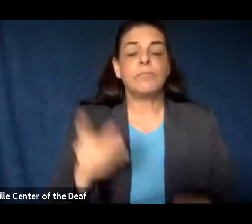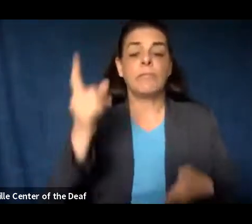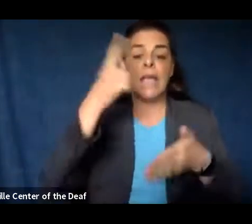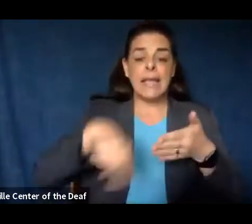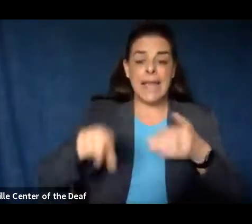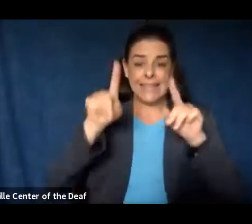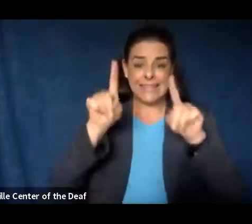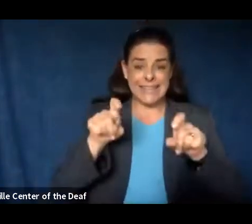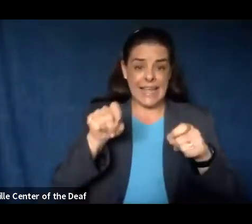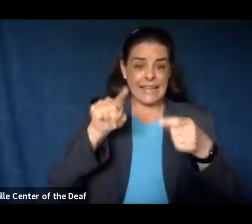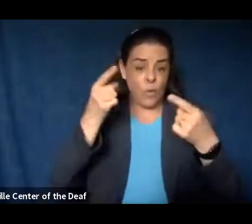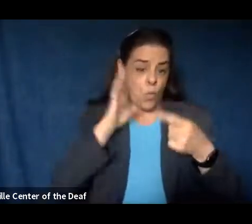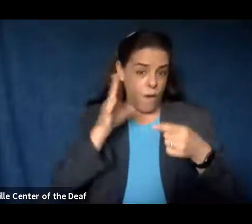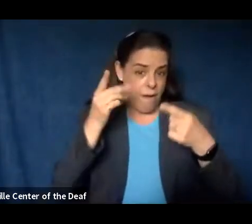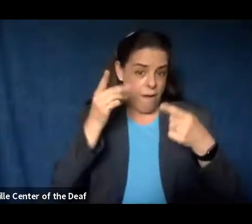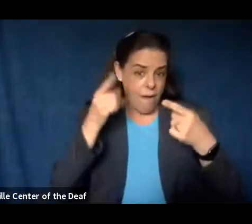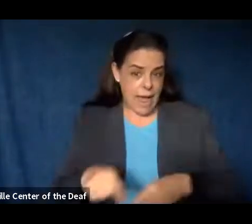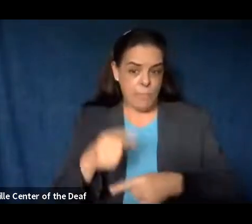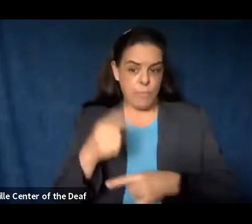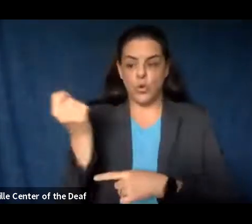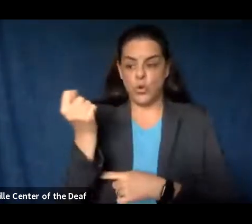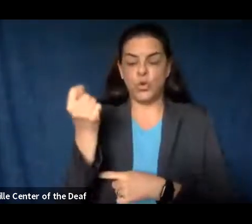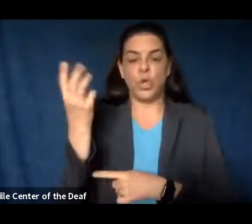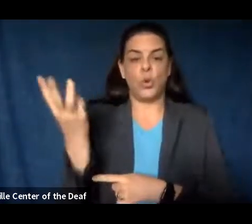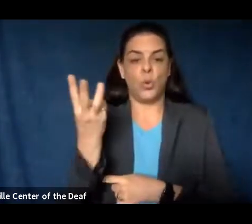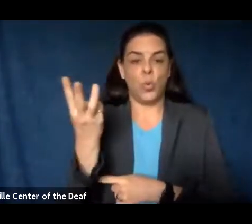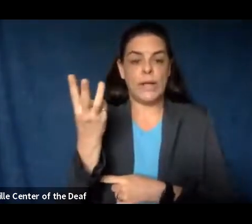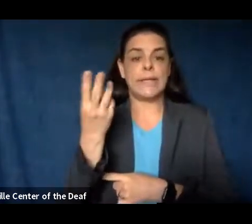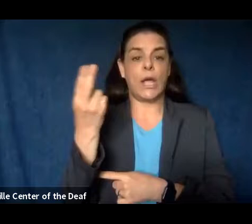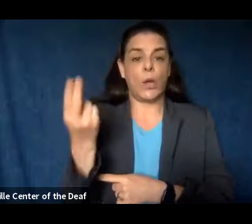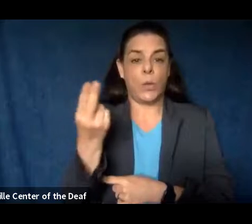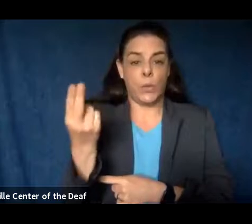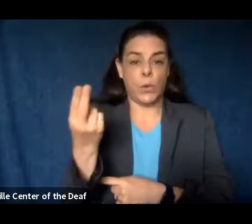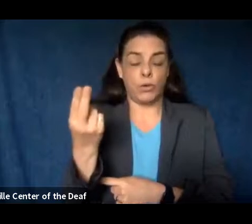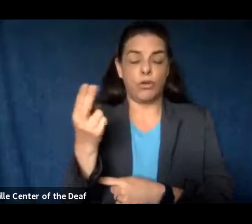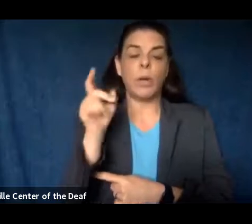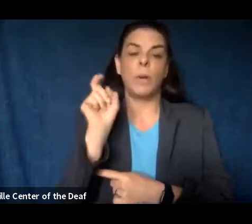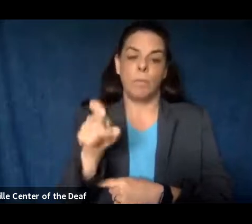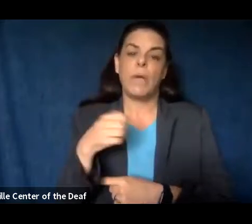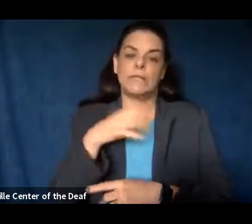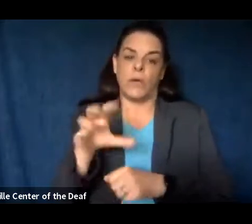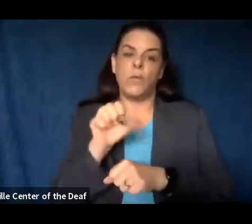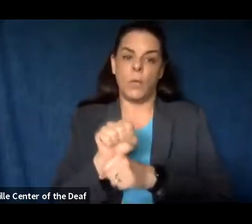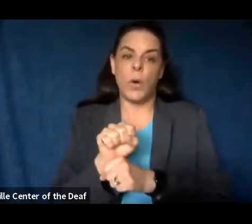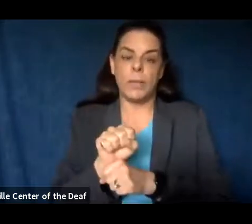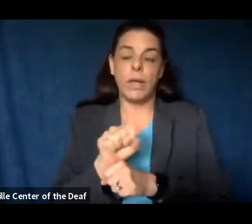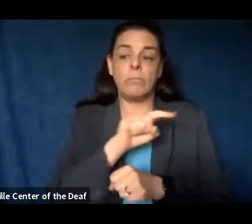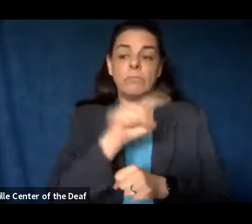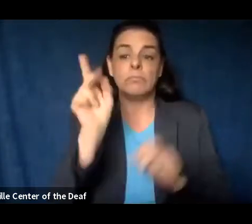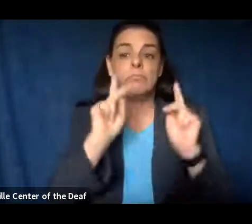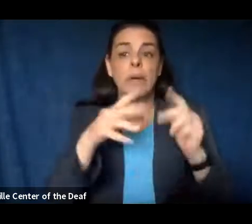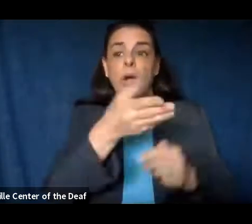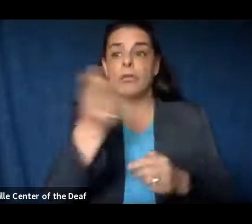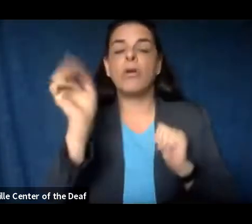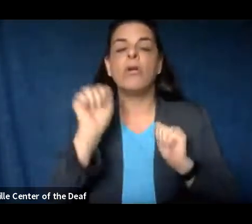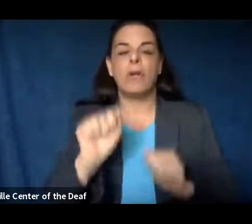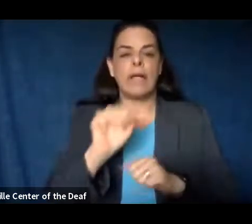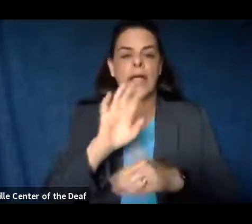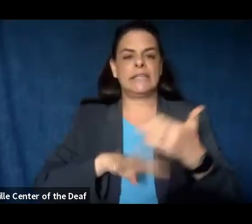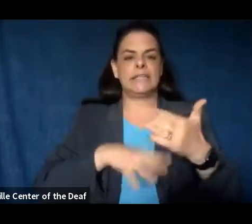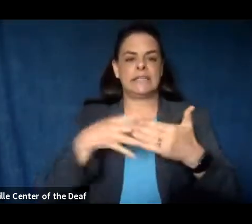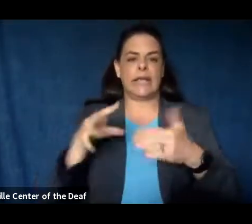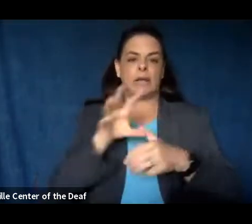on Tuesday, Wednesday, and Thursday by appointment. Community members may schedule an appointment by calling our